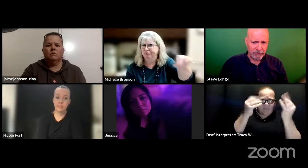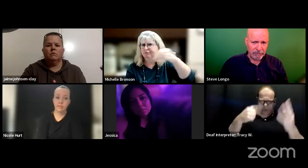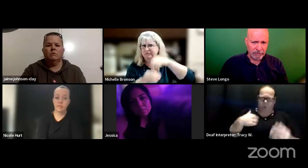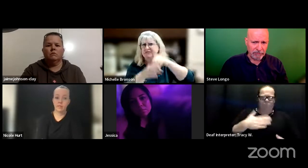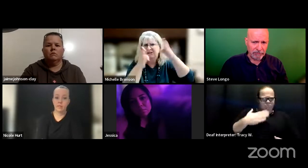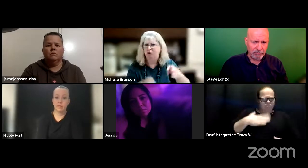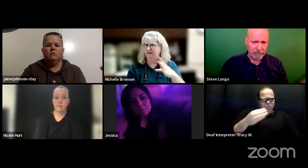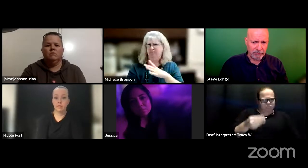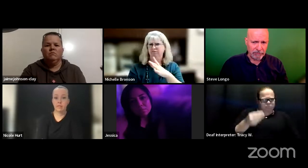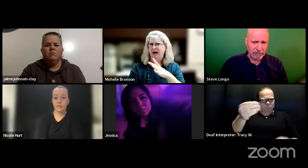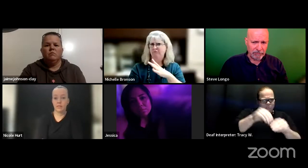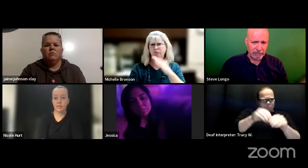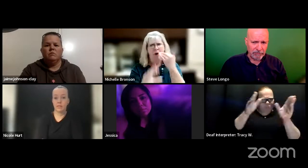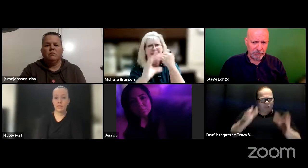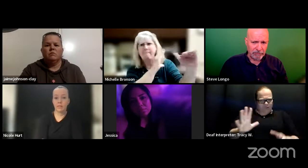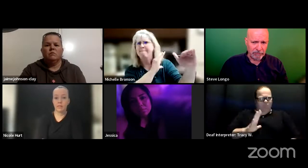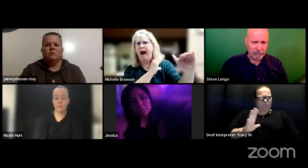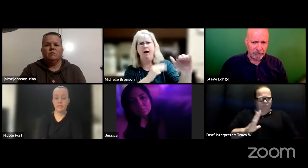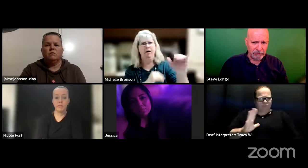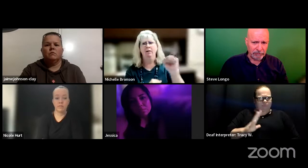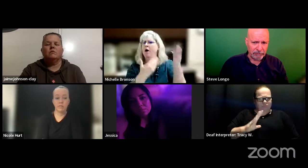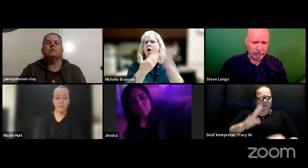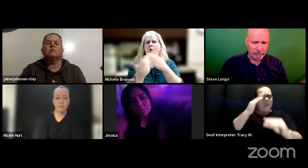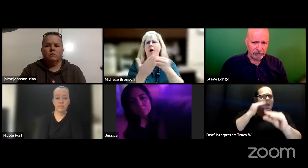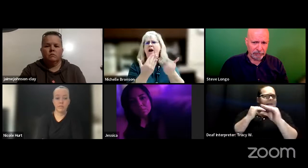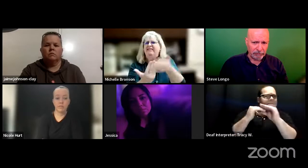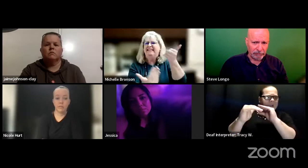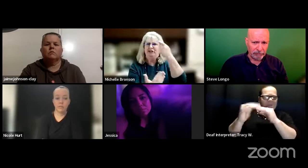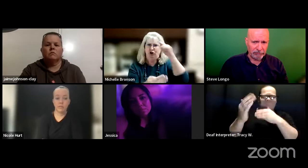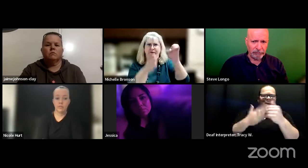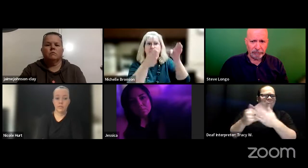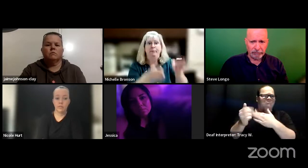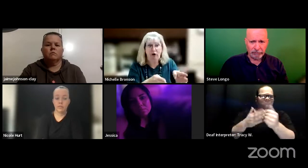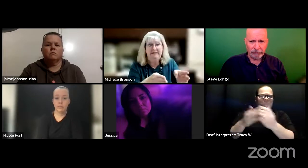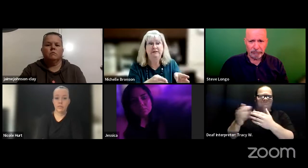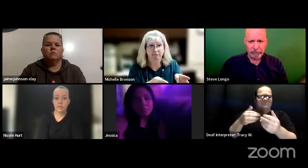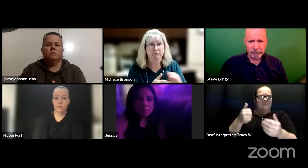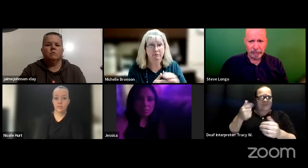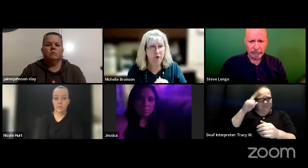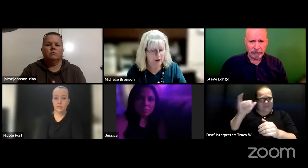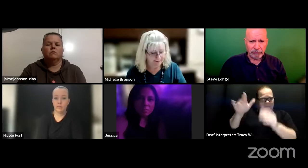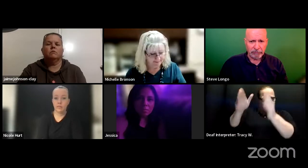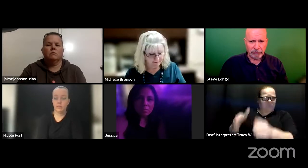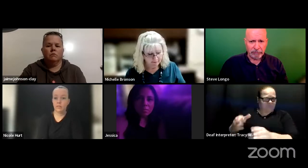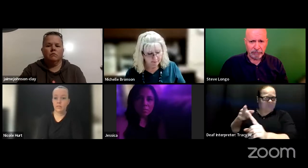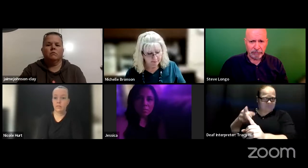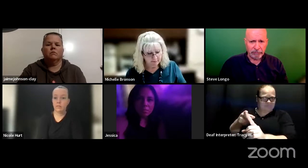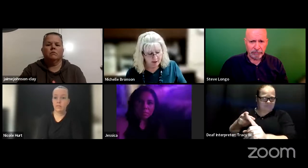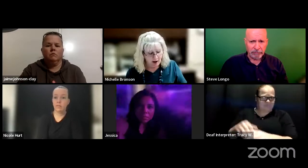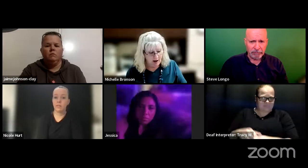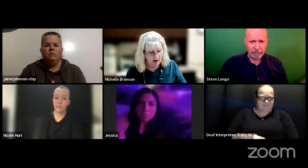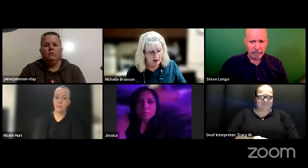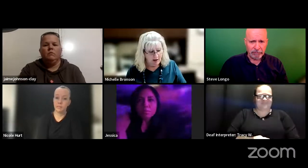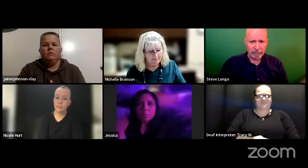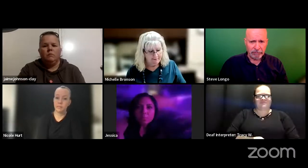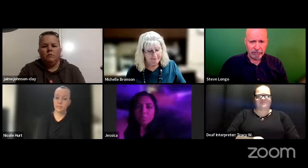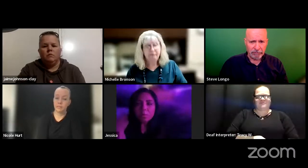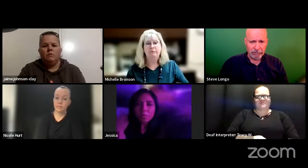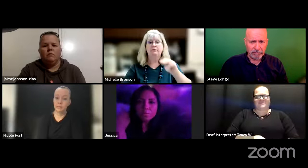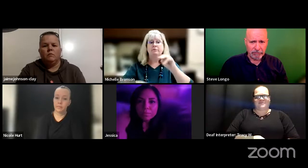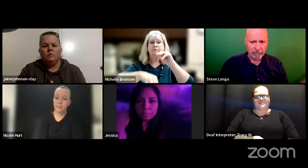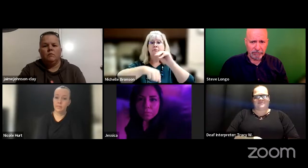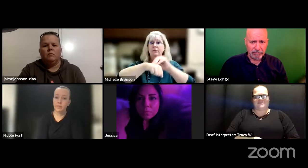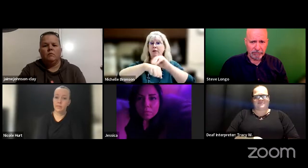the office and request information. We'd be happy to give that to them or email that information to